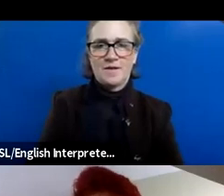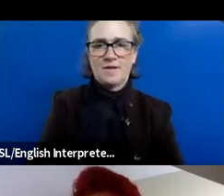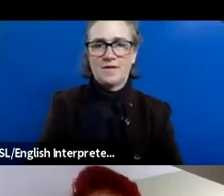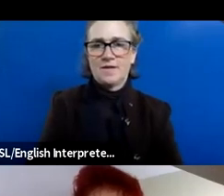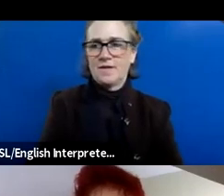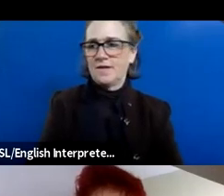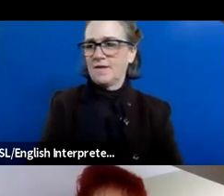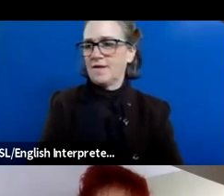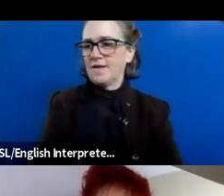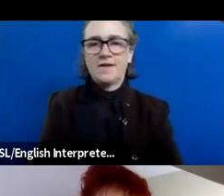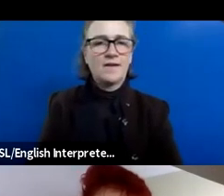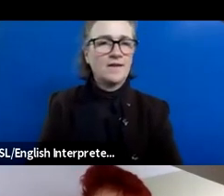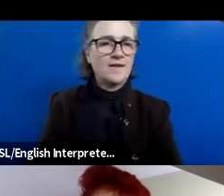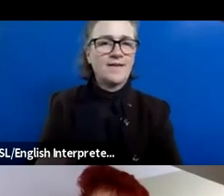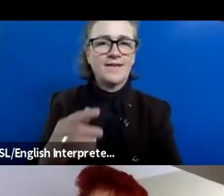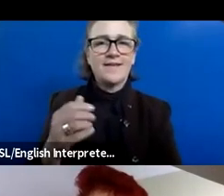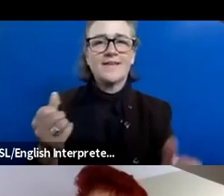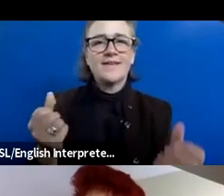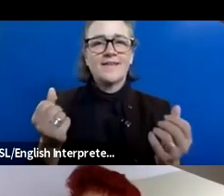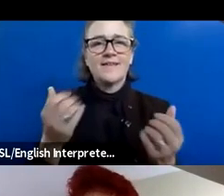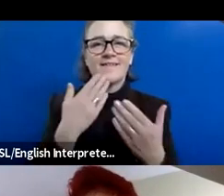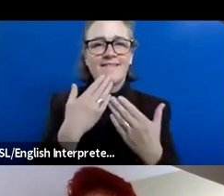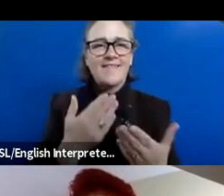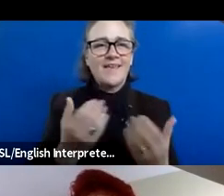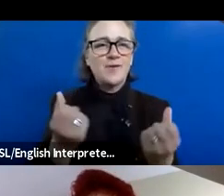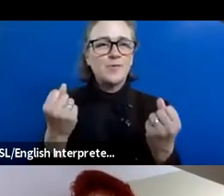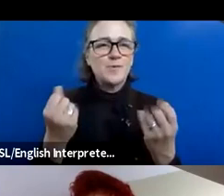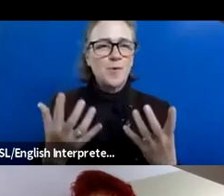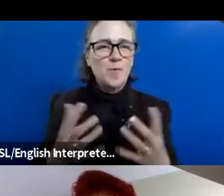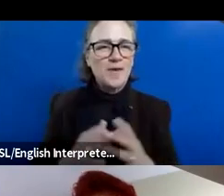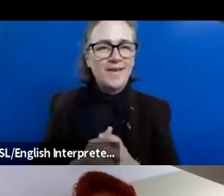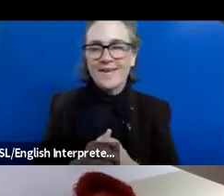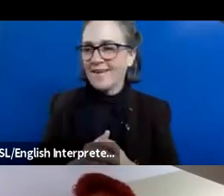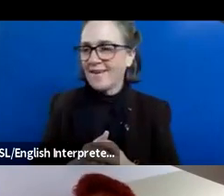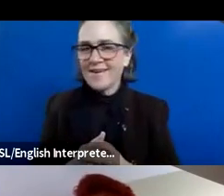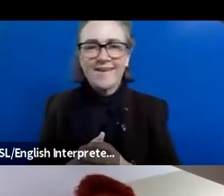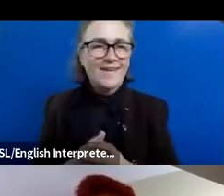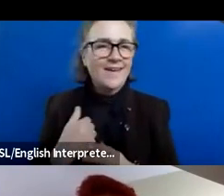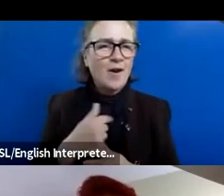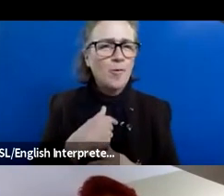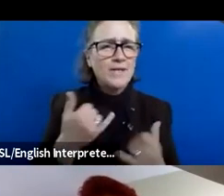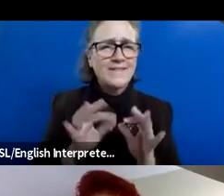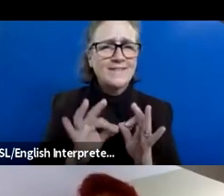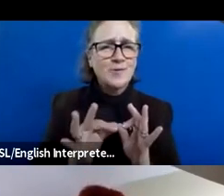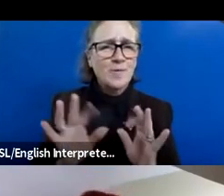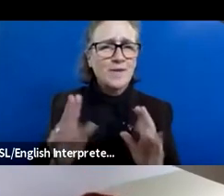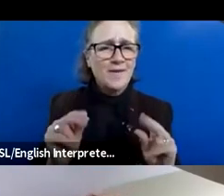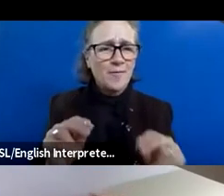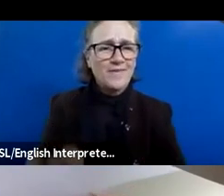so many kind of moving moments and inspiration. I think you have a campaign committee here.